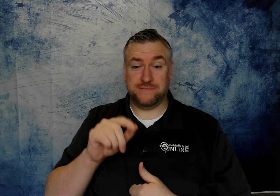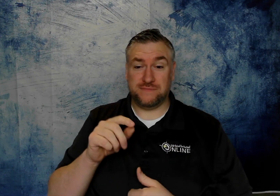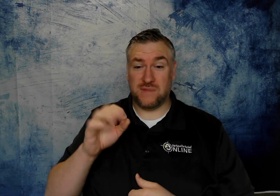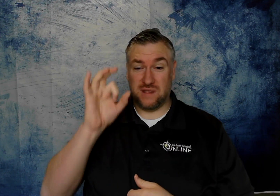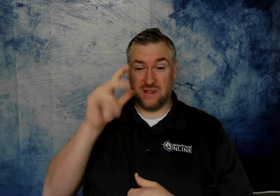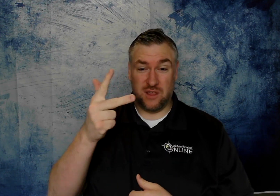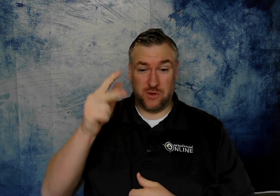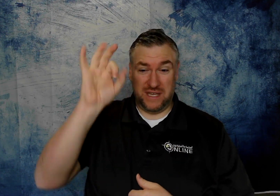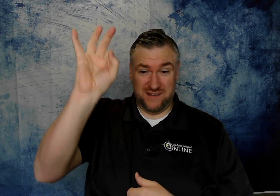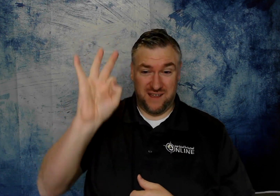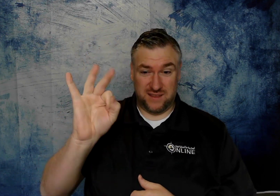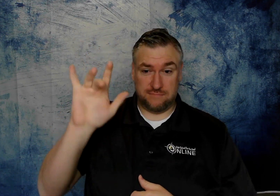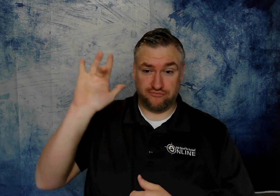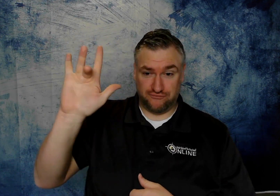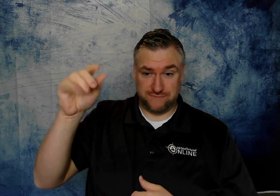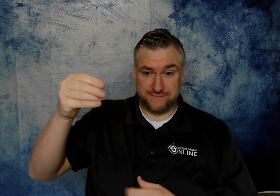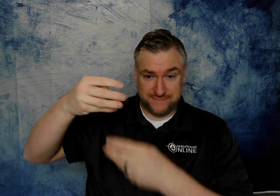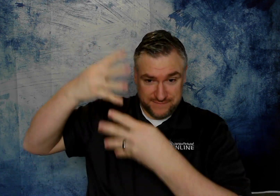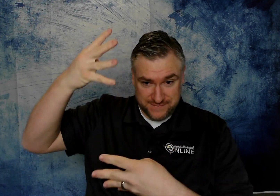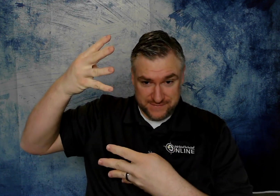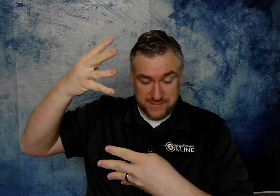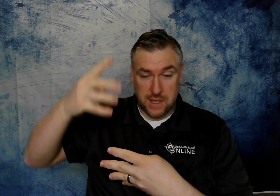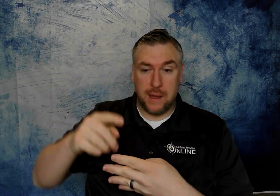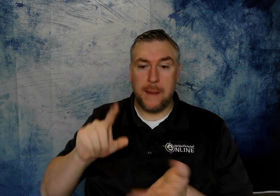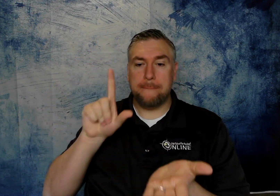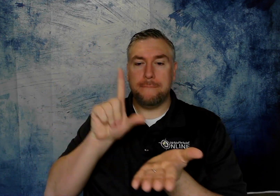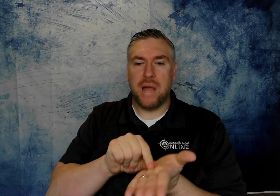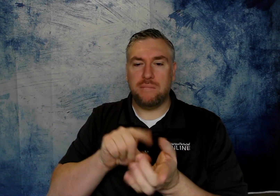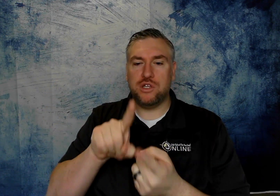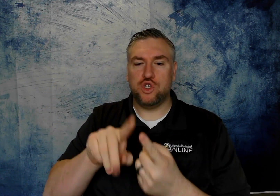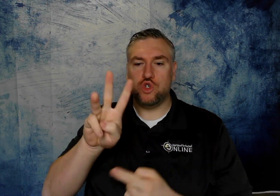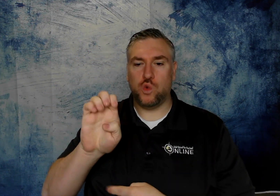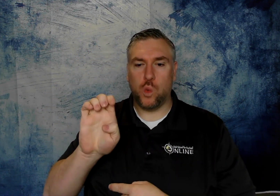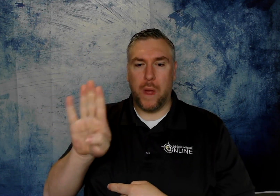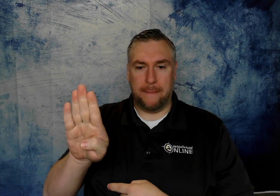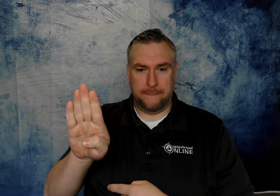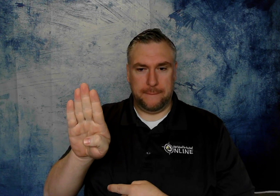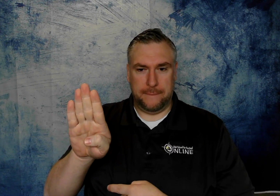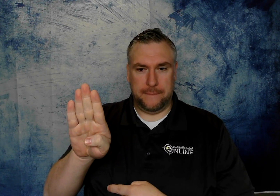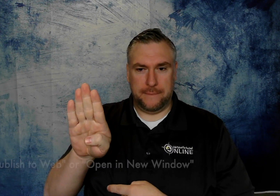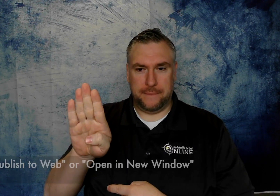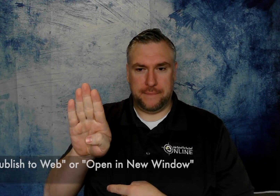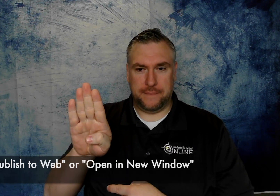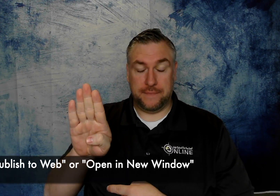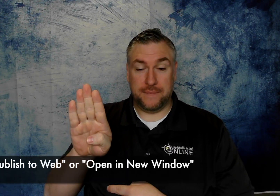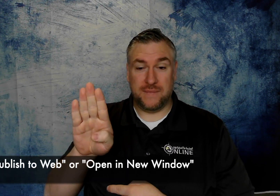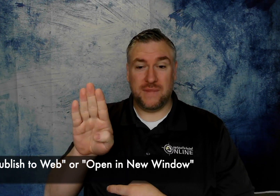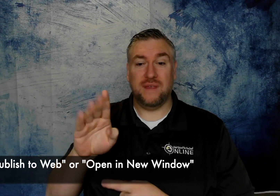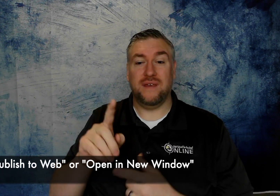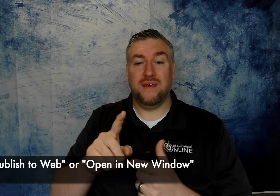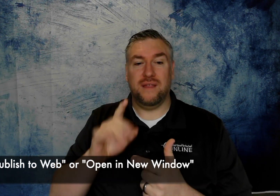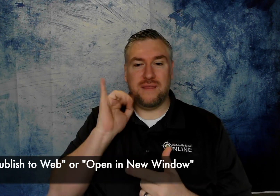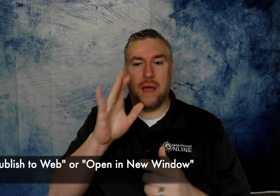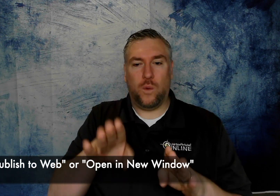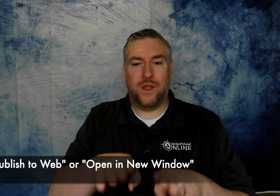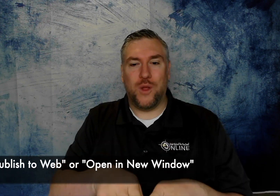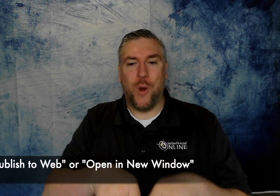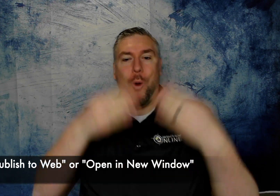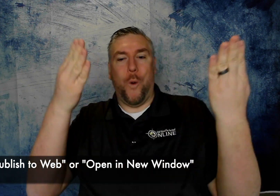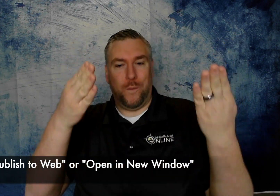that? So there's the 3 dots on the video. You publish to web. Click on that. That